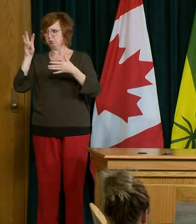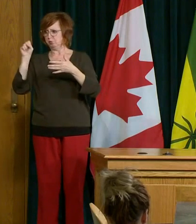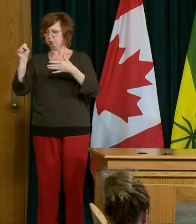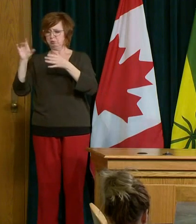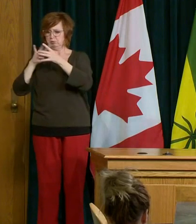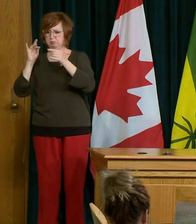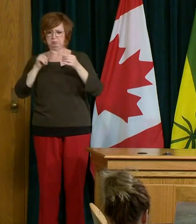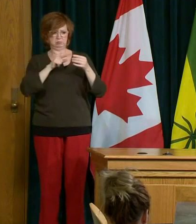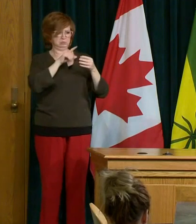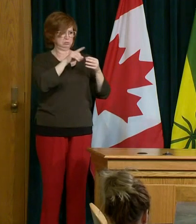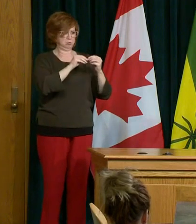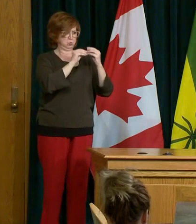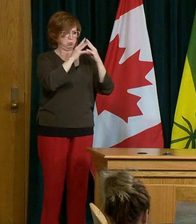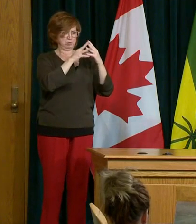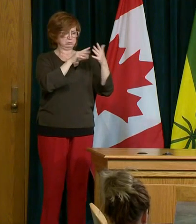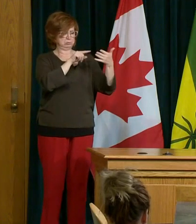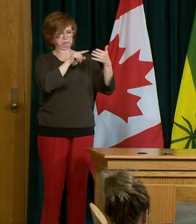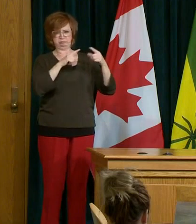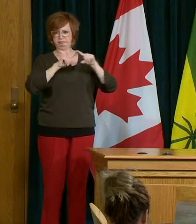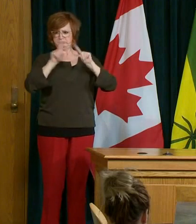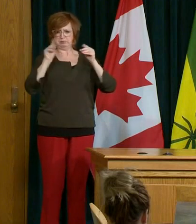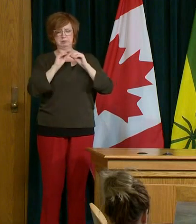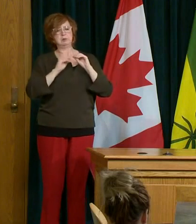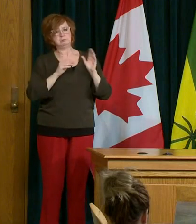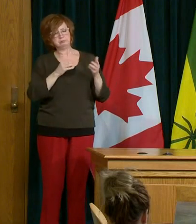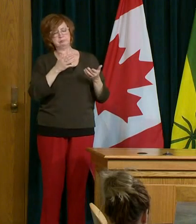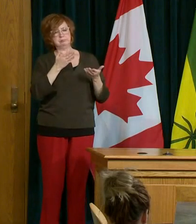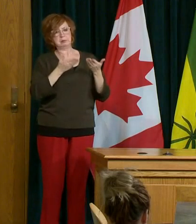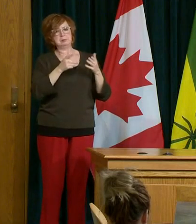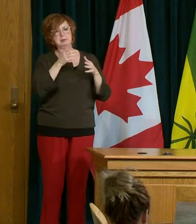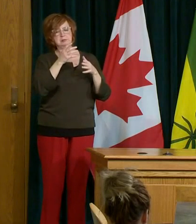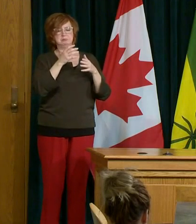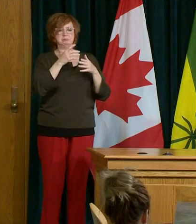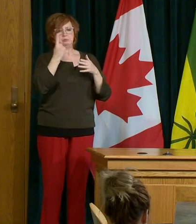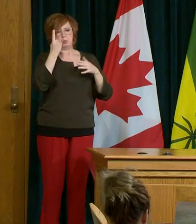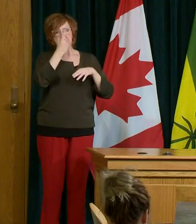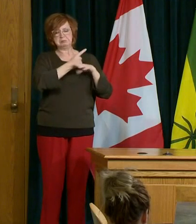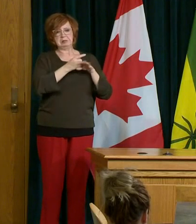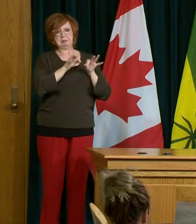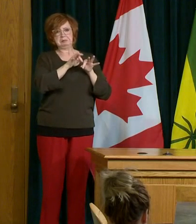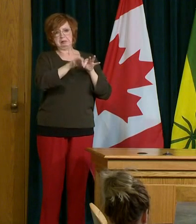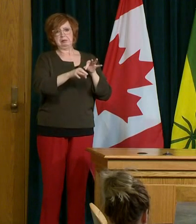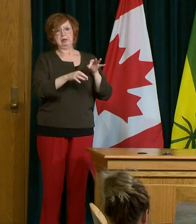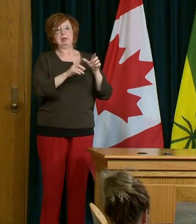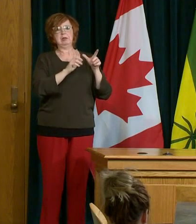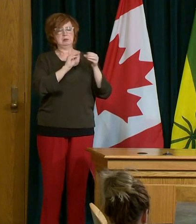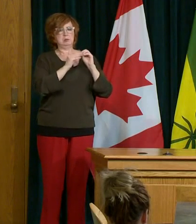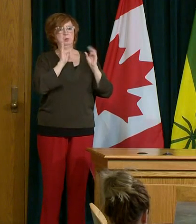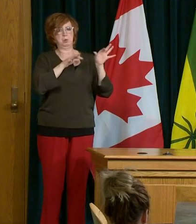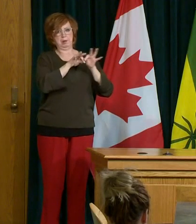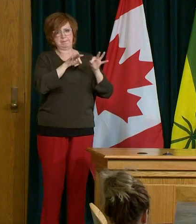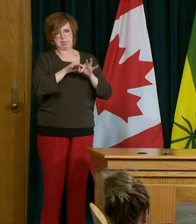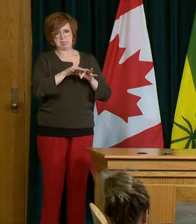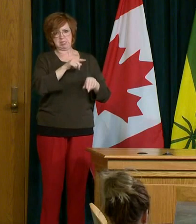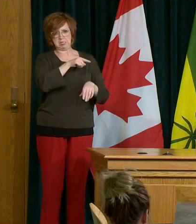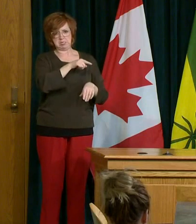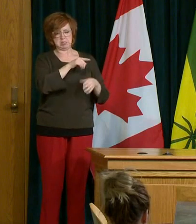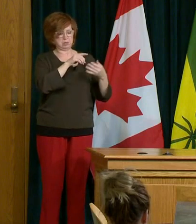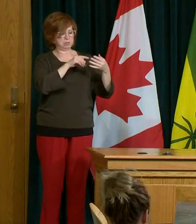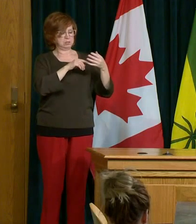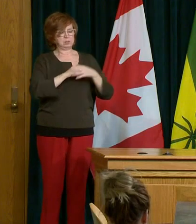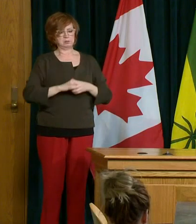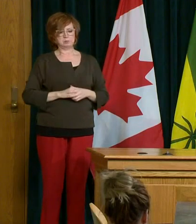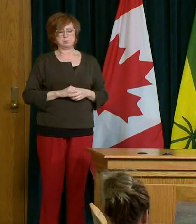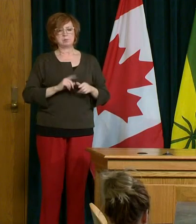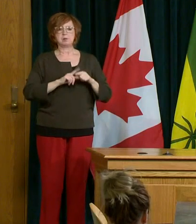outbreaks in hospitals, integrated care facilities, and community outbreaks where the public has a right to know, and